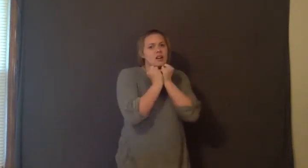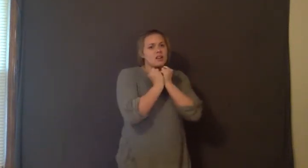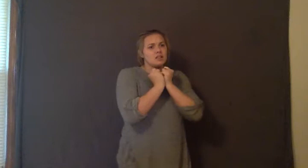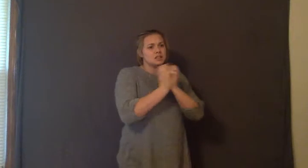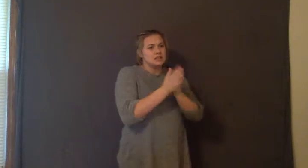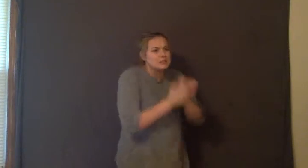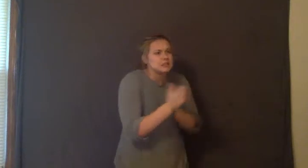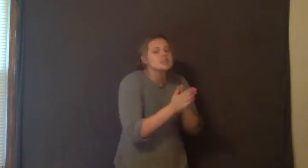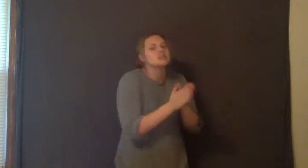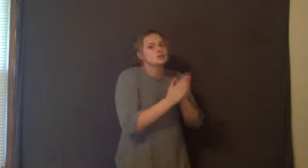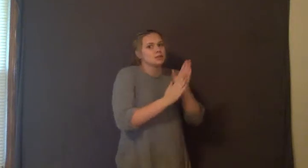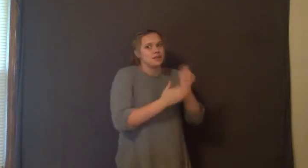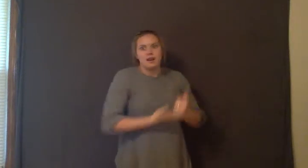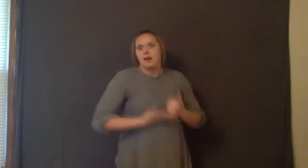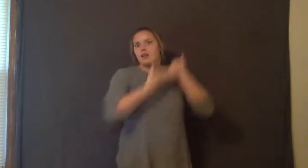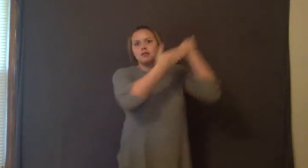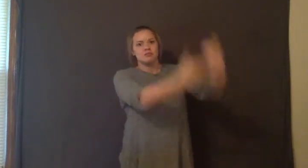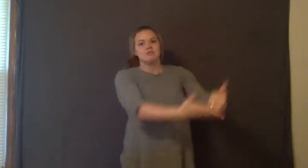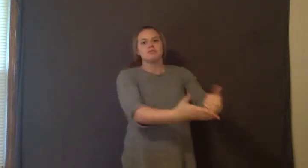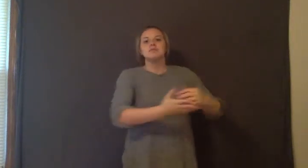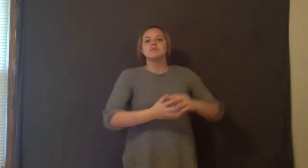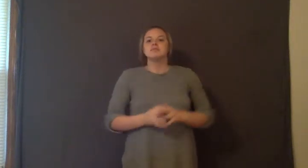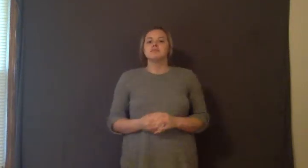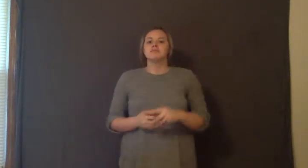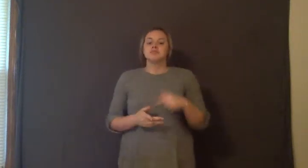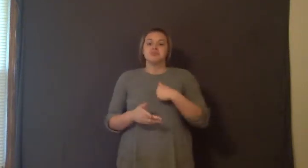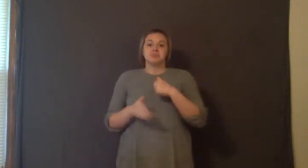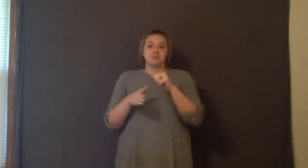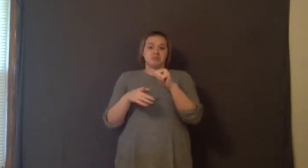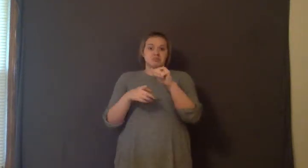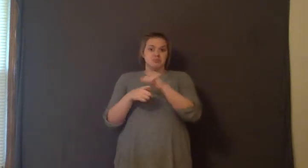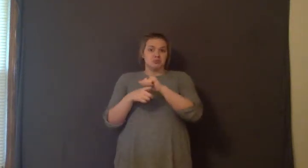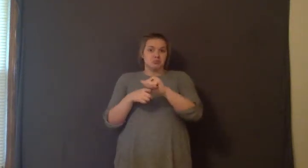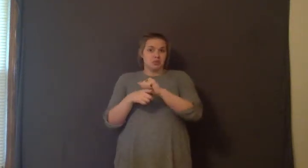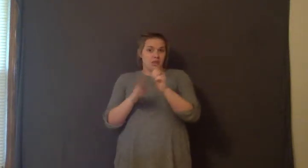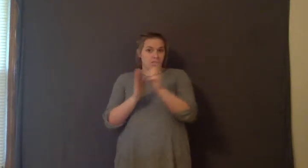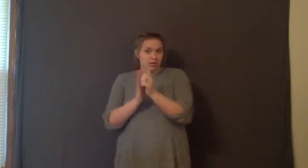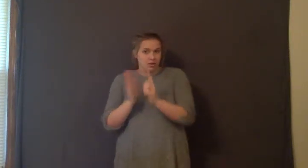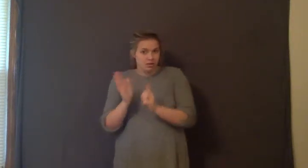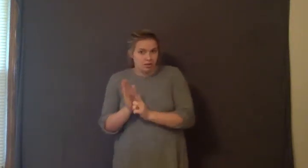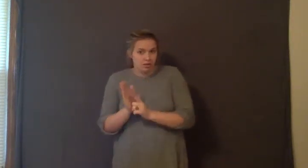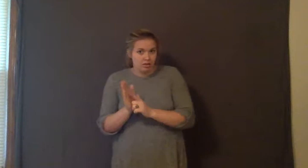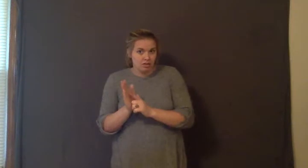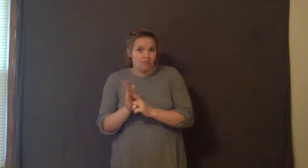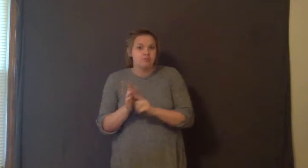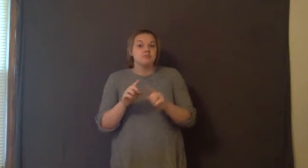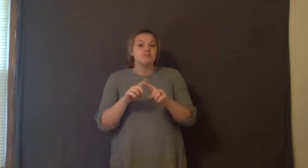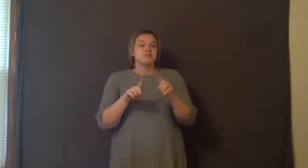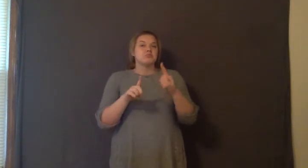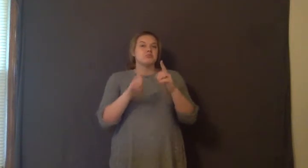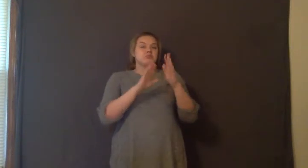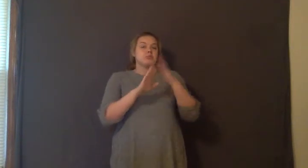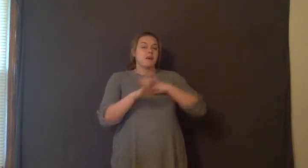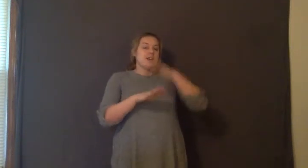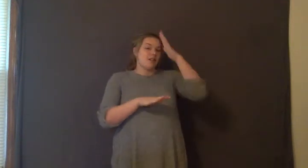about this actually practicing law and doing the work that I do. I actually learned about this from my grandmother. I grew up in a house that was